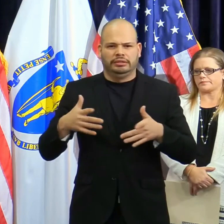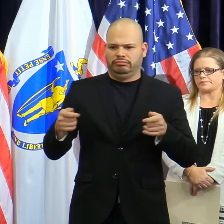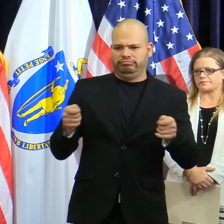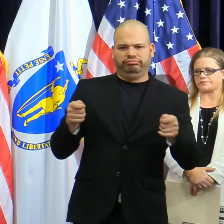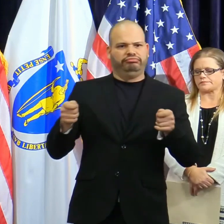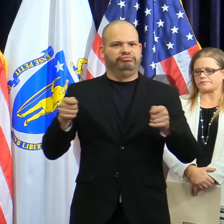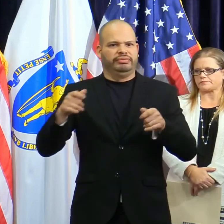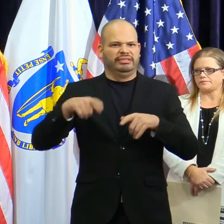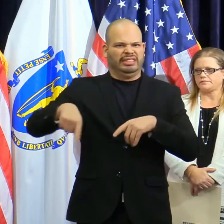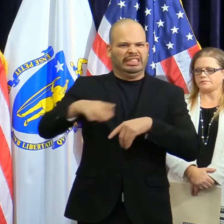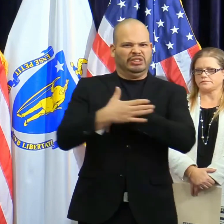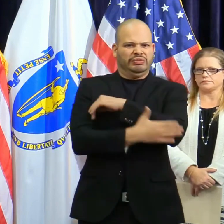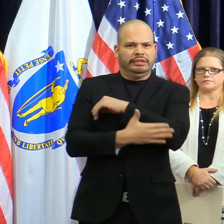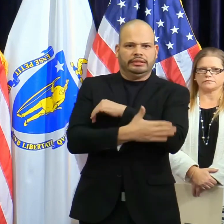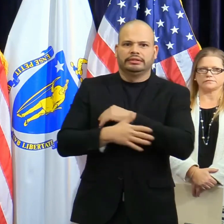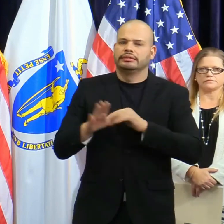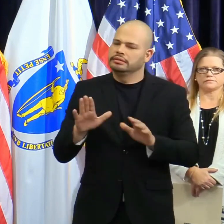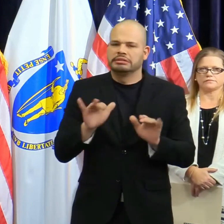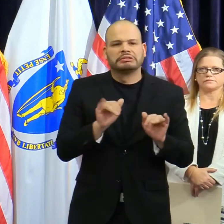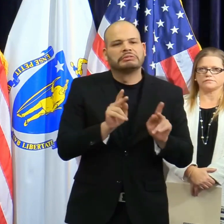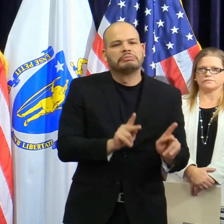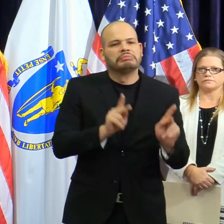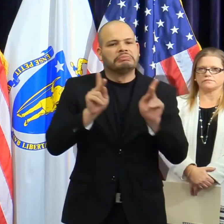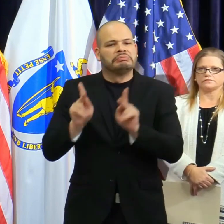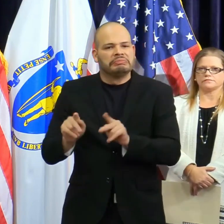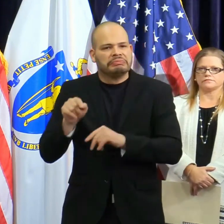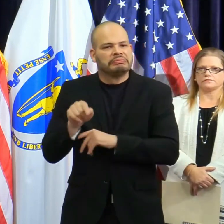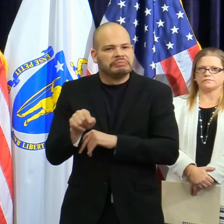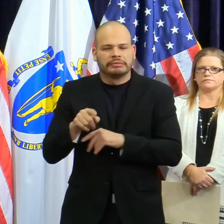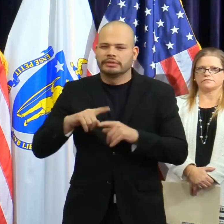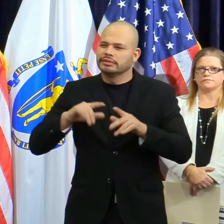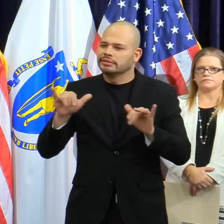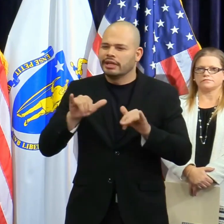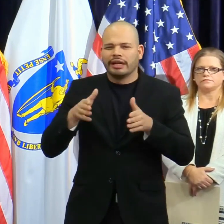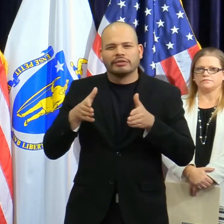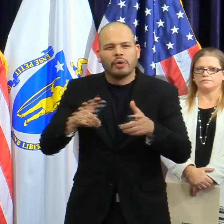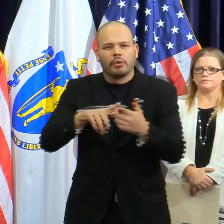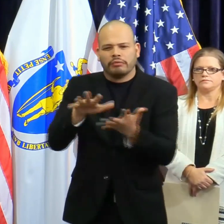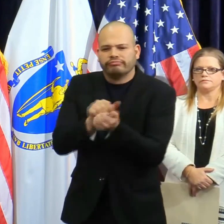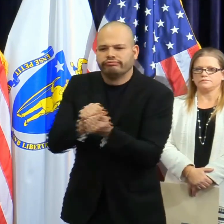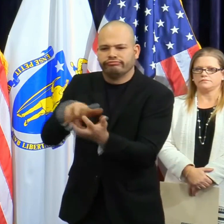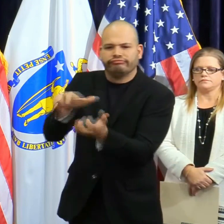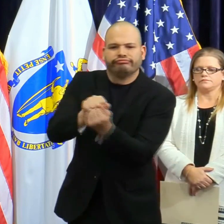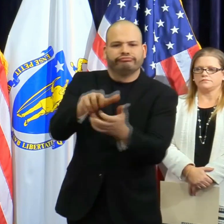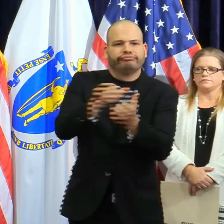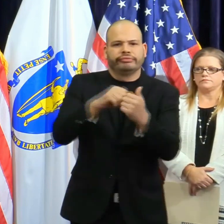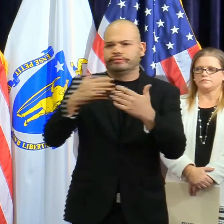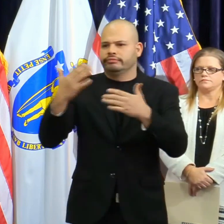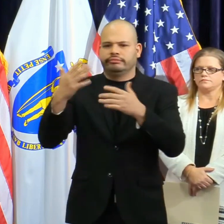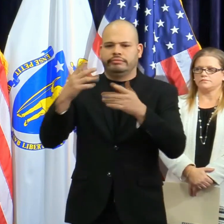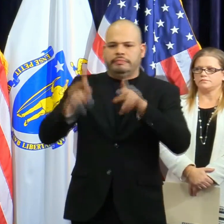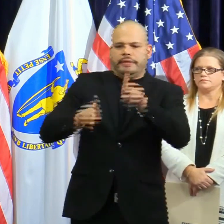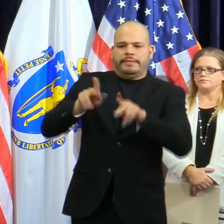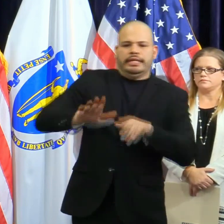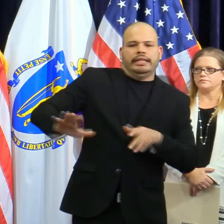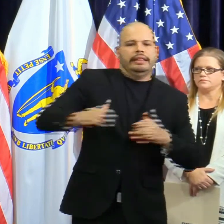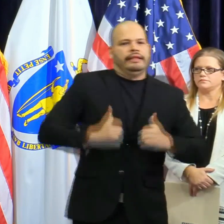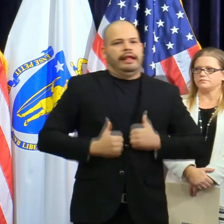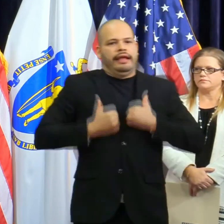destruction. And each time, thankfully, there are powerful forces unwilling to stand by and do